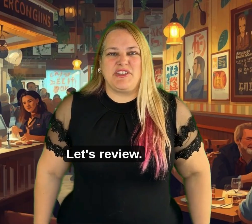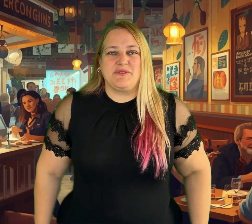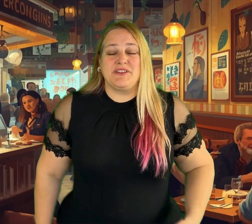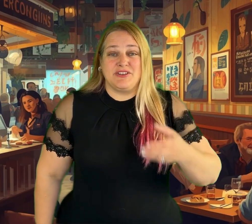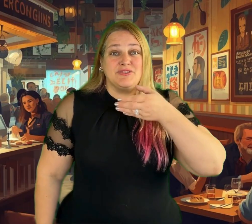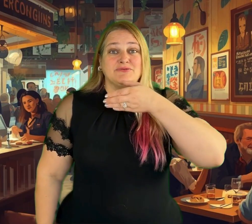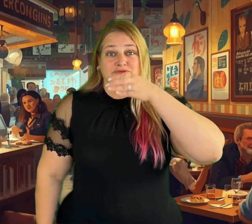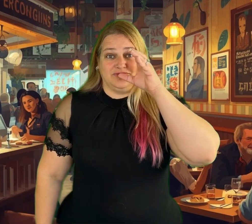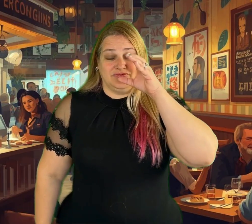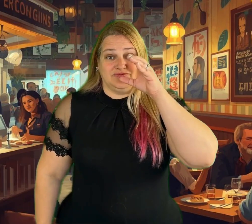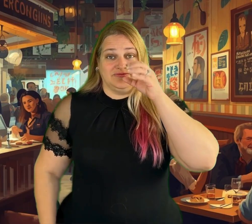review.